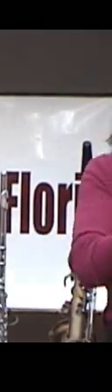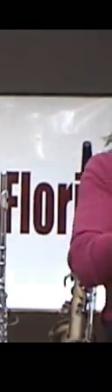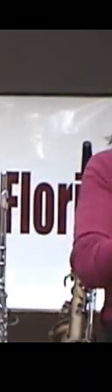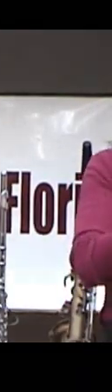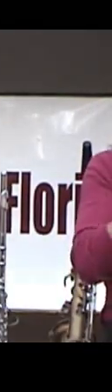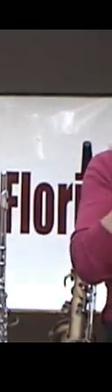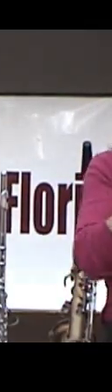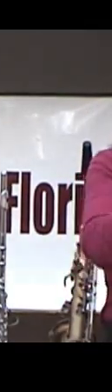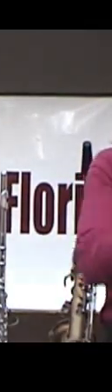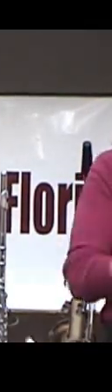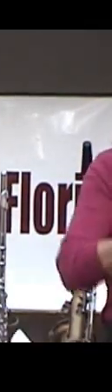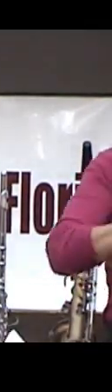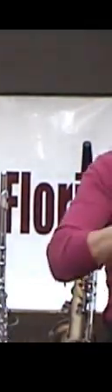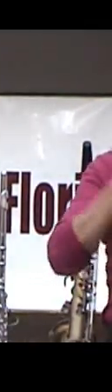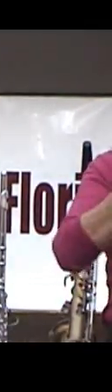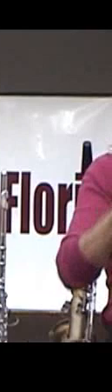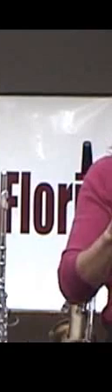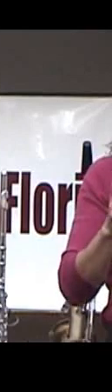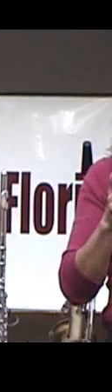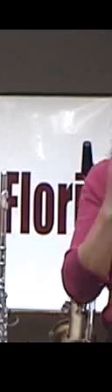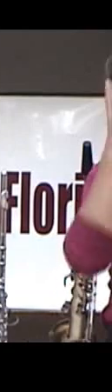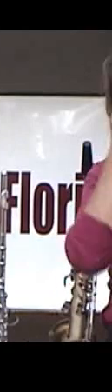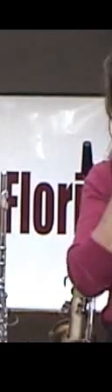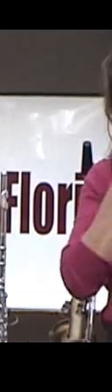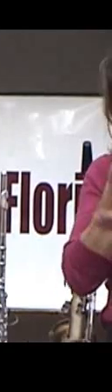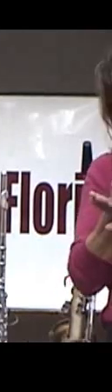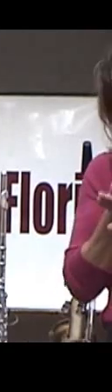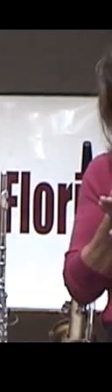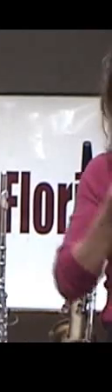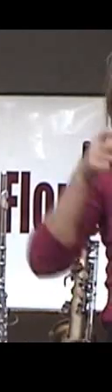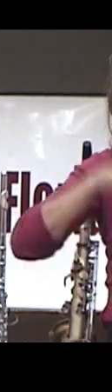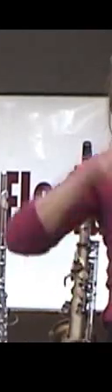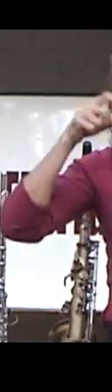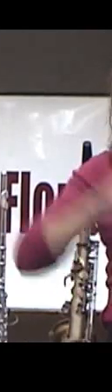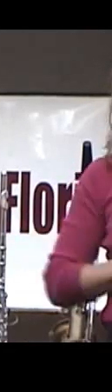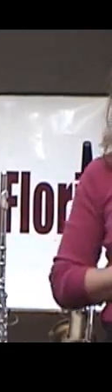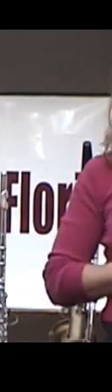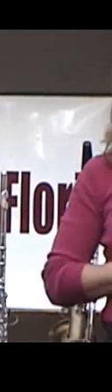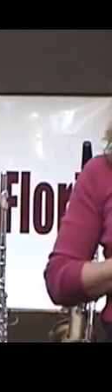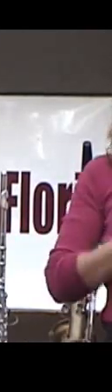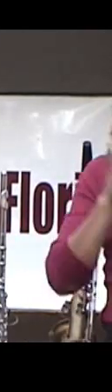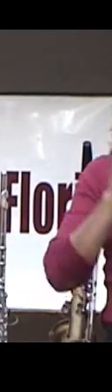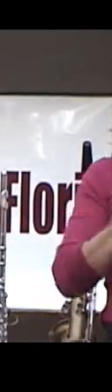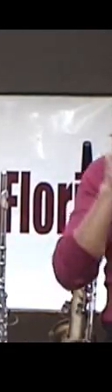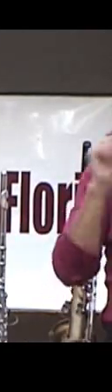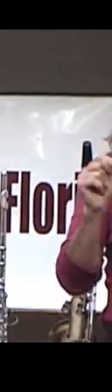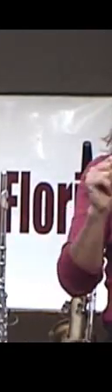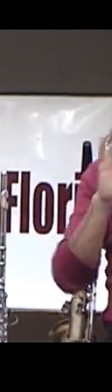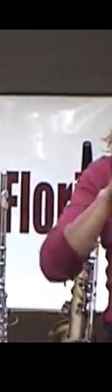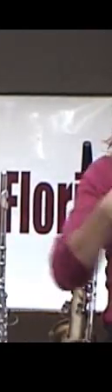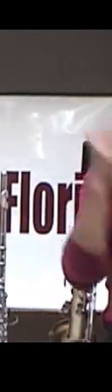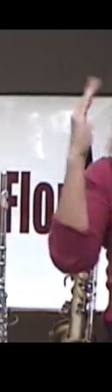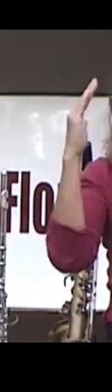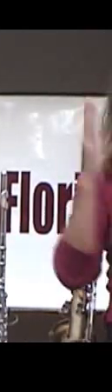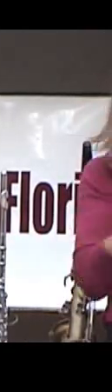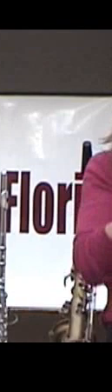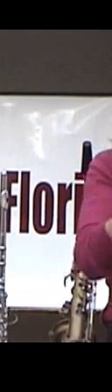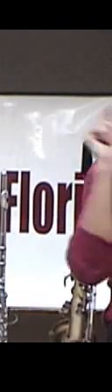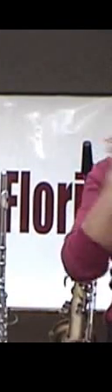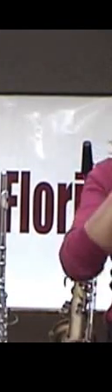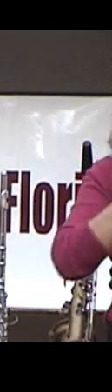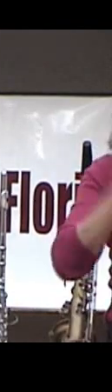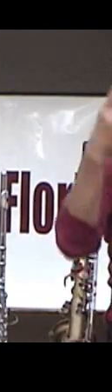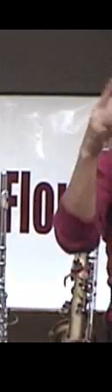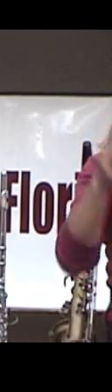your room, make curfew. But is that it? That's all we're expected to do? That's our job until we're 18? No!